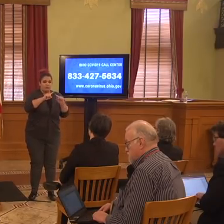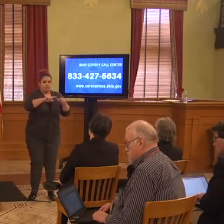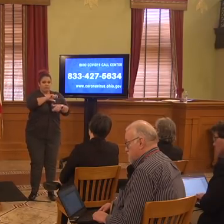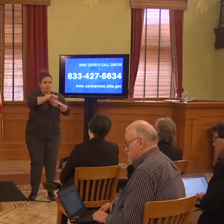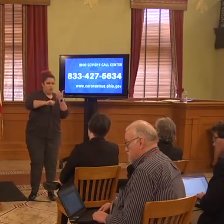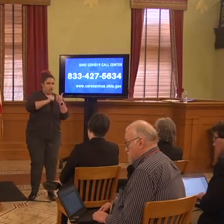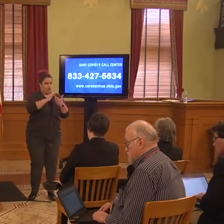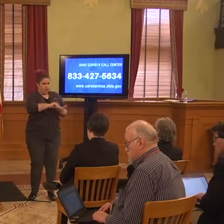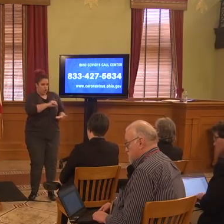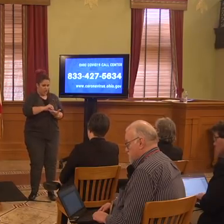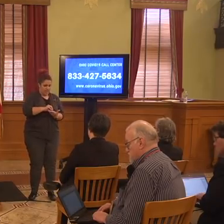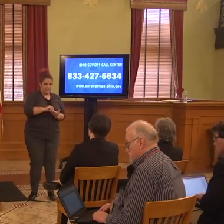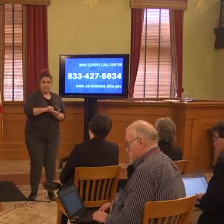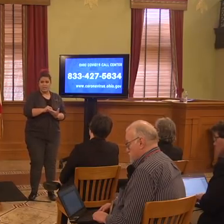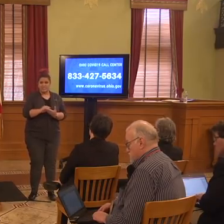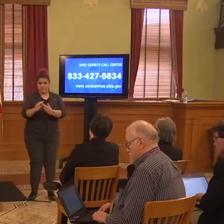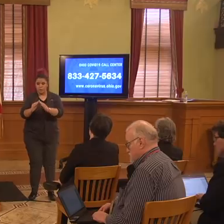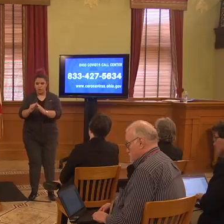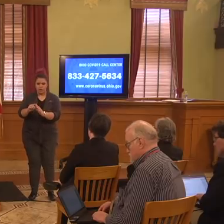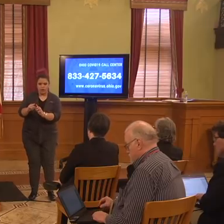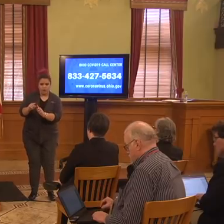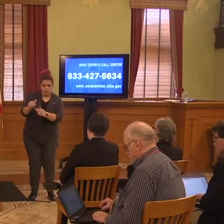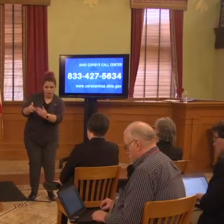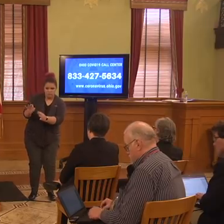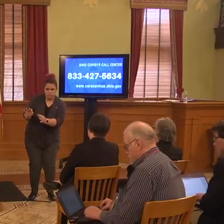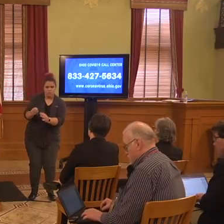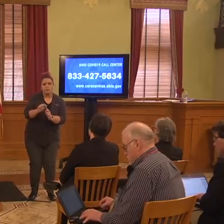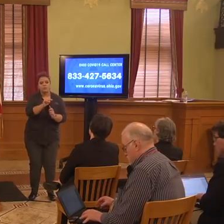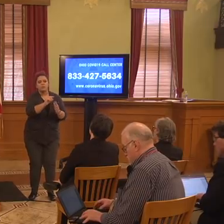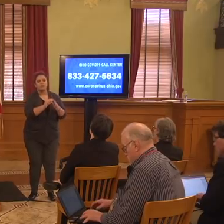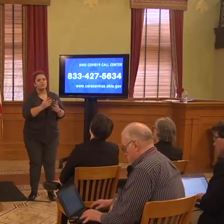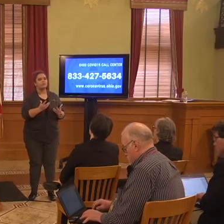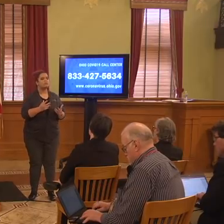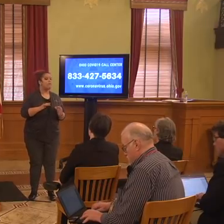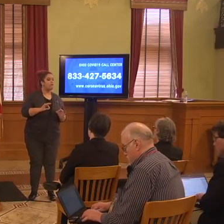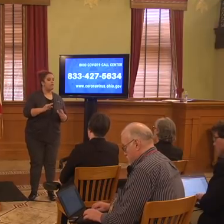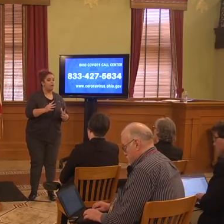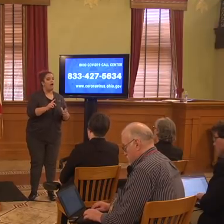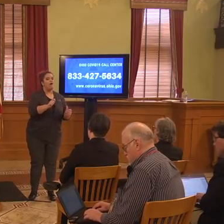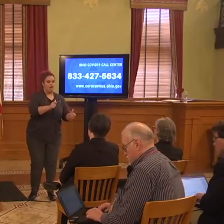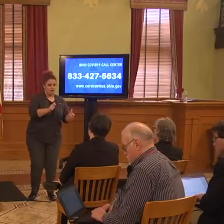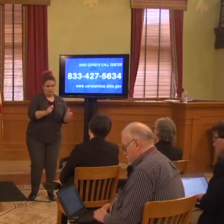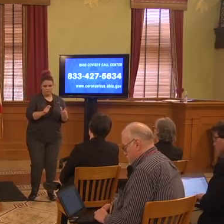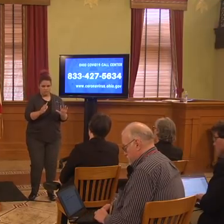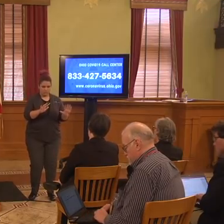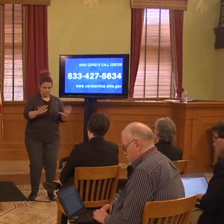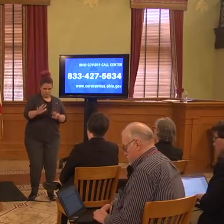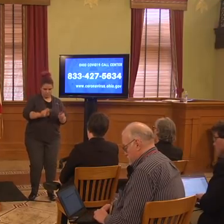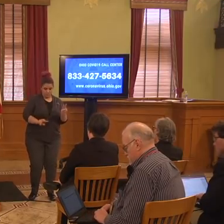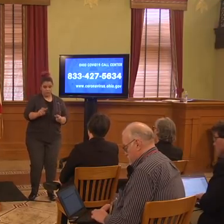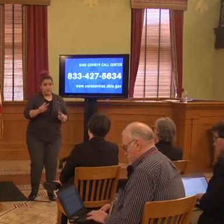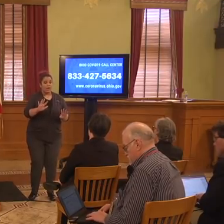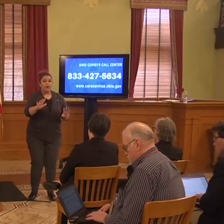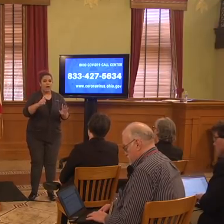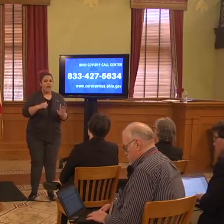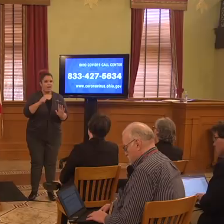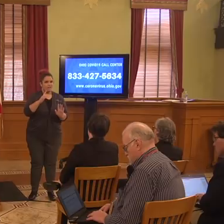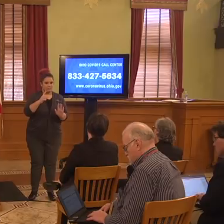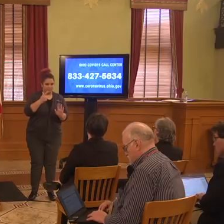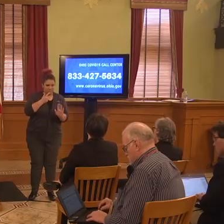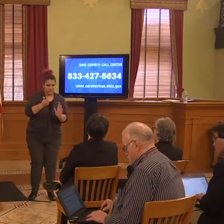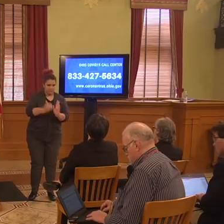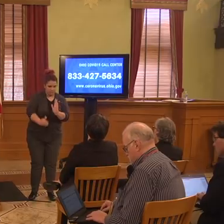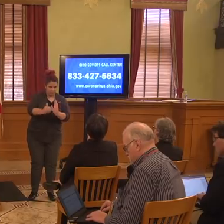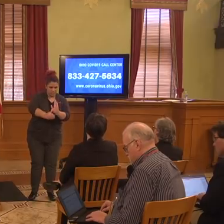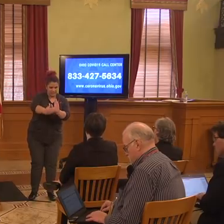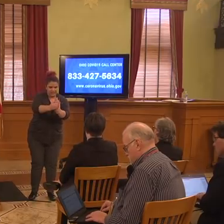what works in each community. It is, again, I can't say enough, these are the hard decisions that leaders might make.